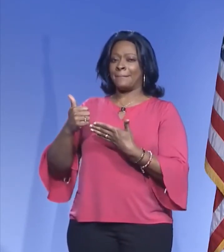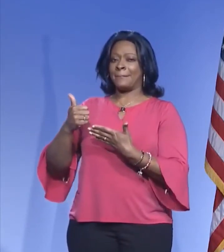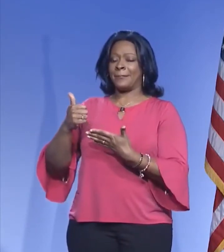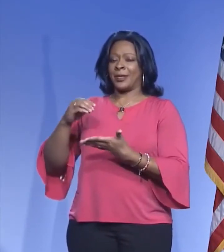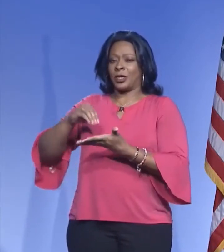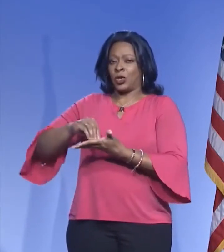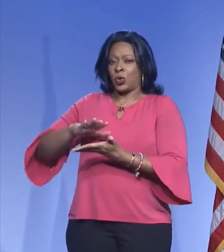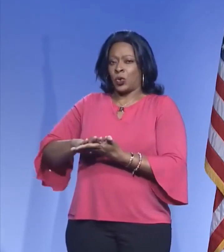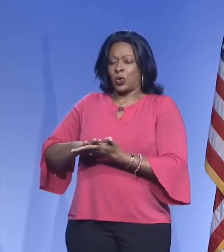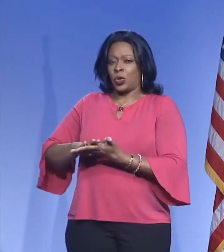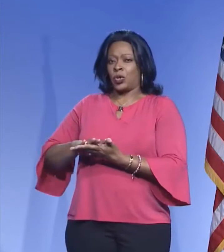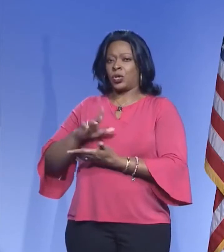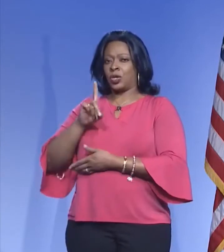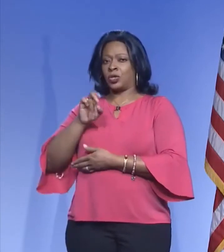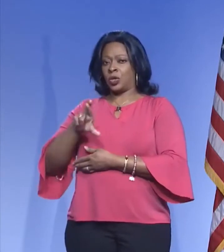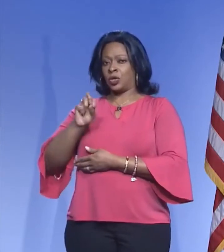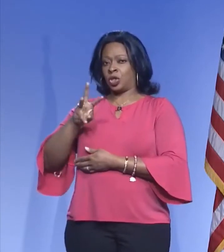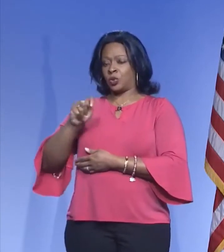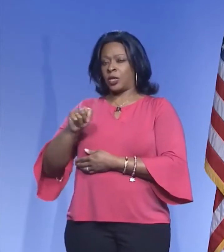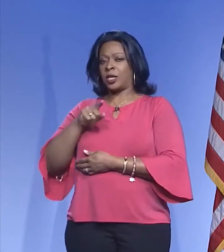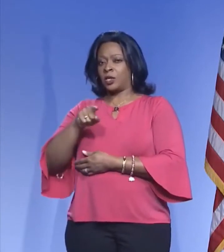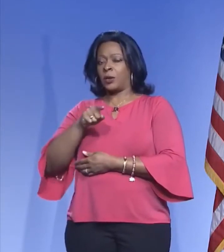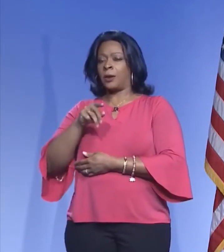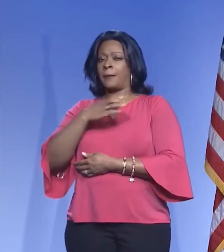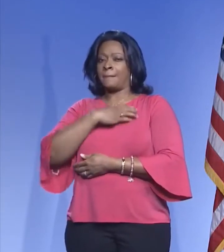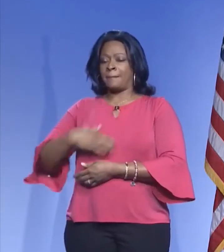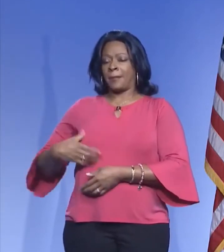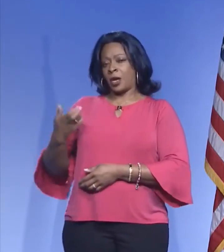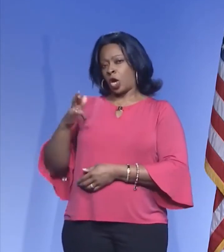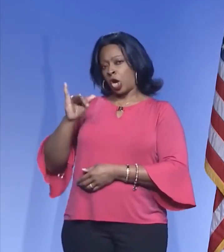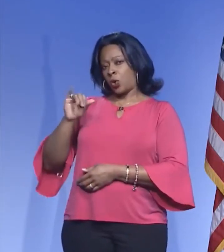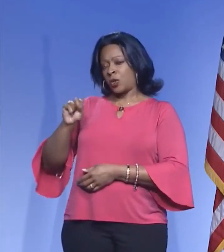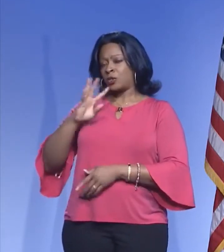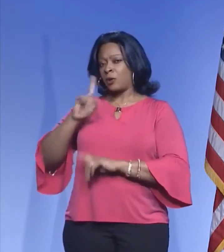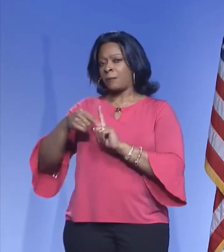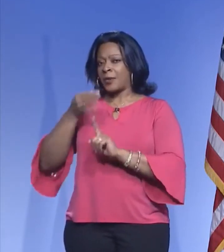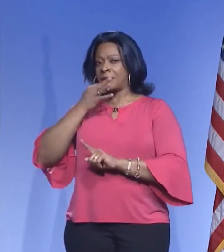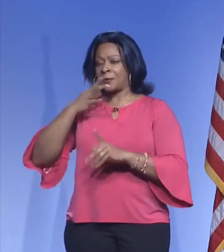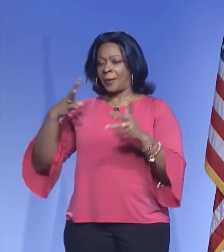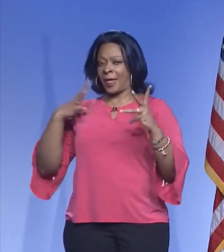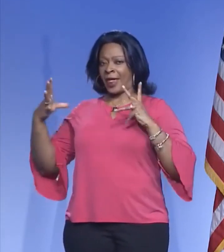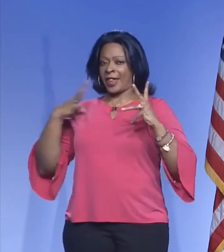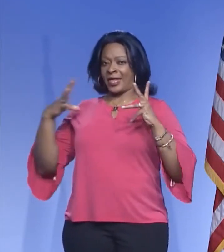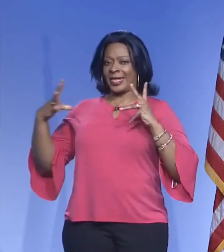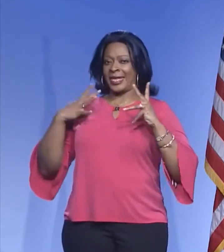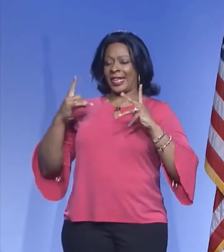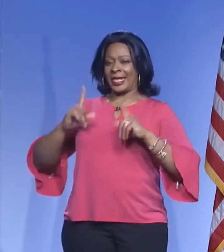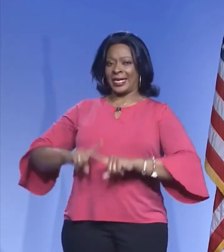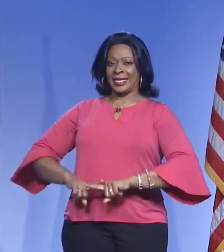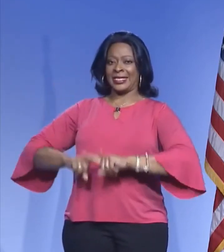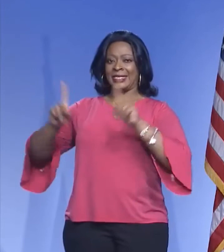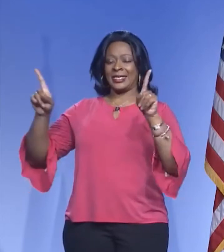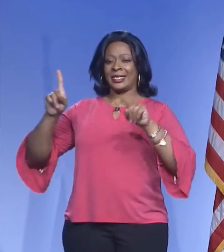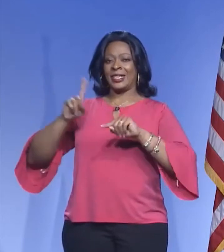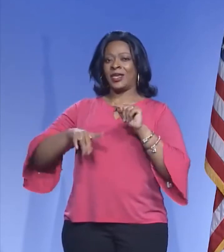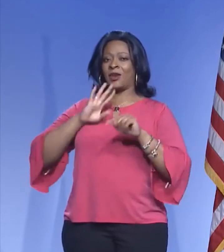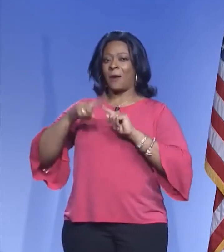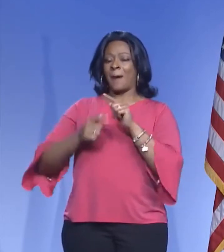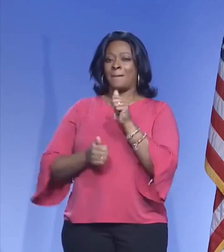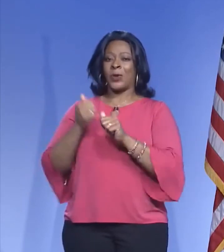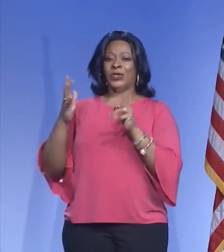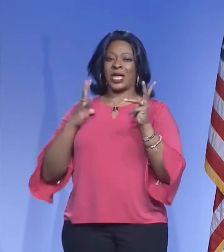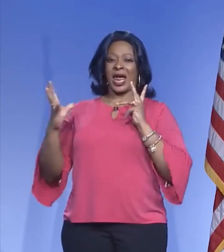both you, Dr. Sweat, and you, Mayor Harris, were talking about the upcoming holiday a little bit differently than you've talked about most